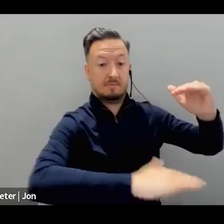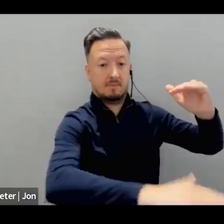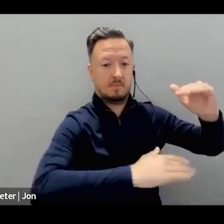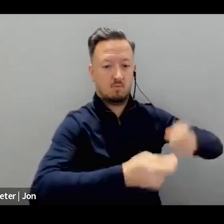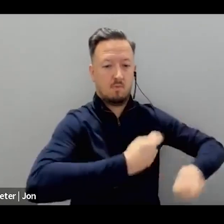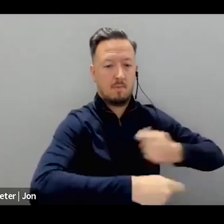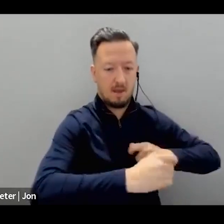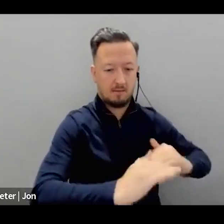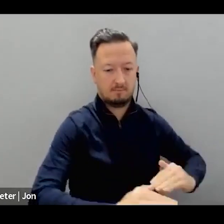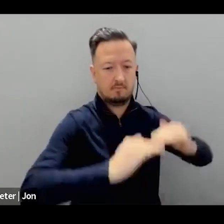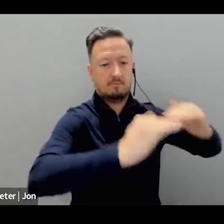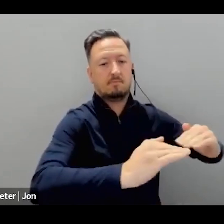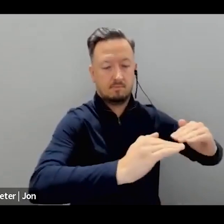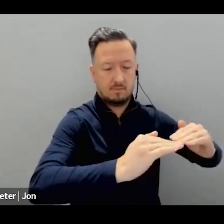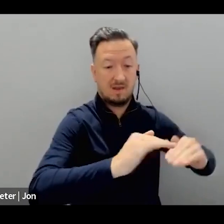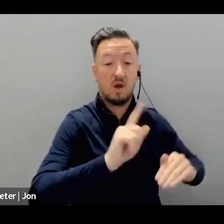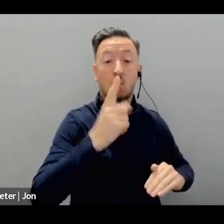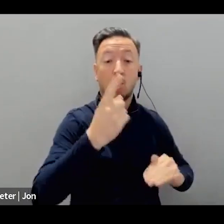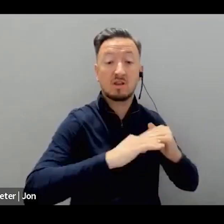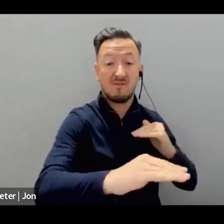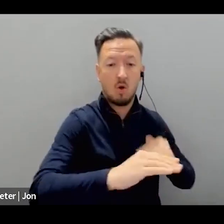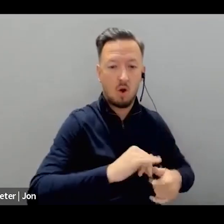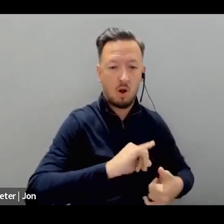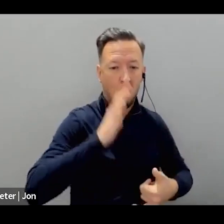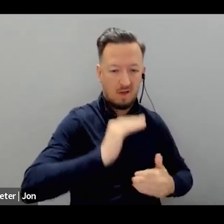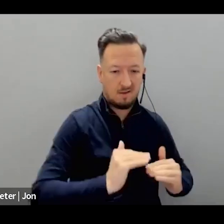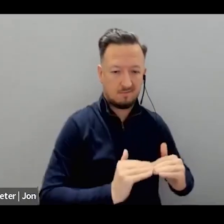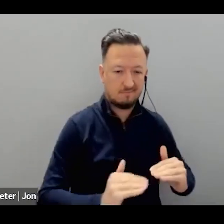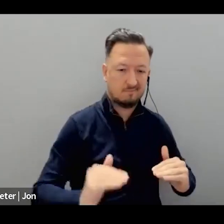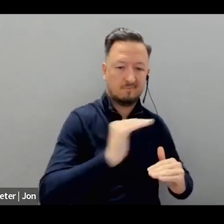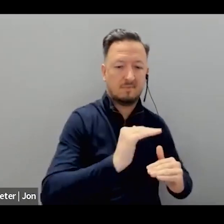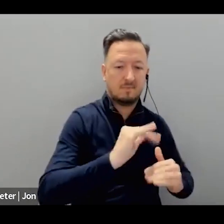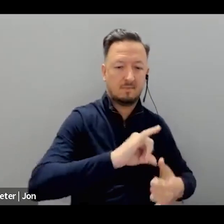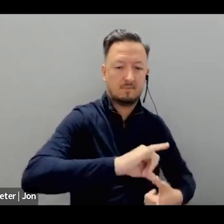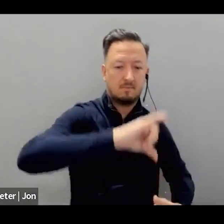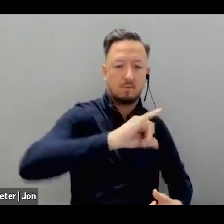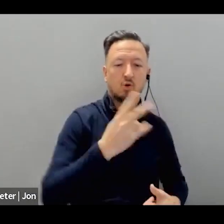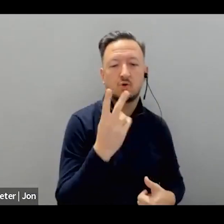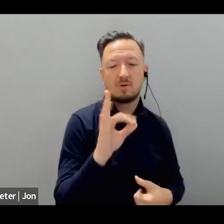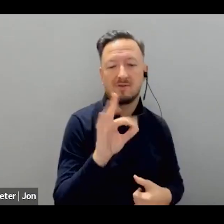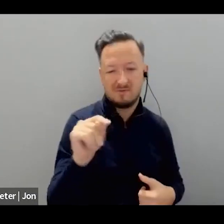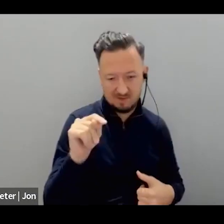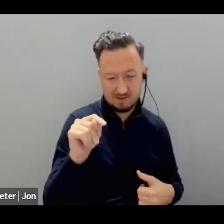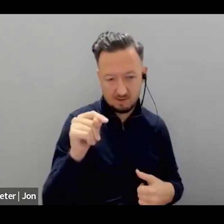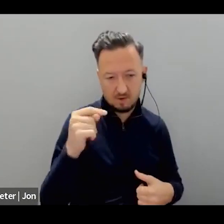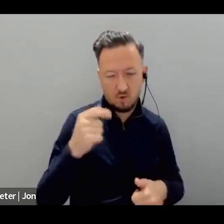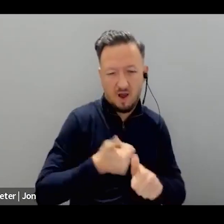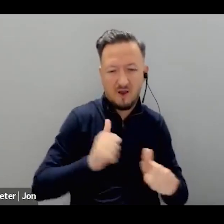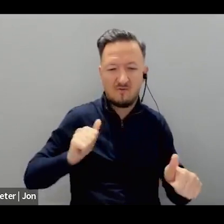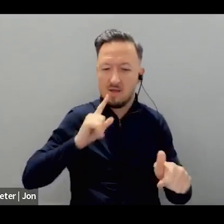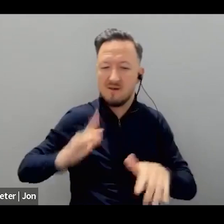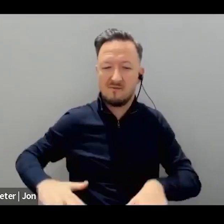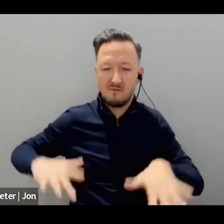raises the first floor approximately 2 feet above the 100-year flood elevation. The